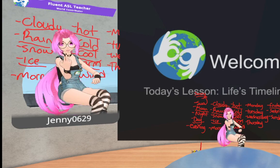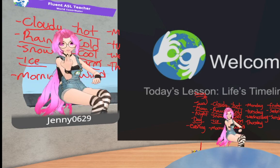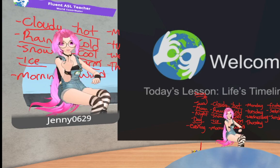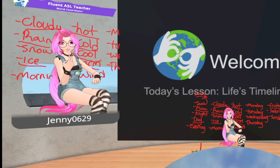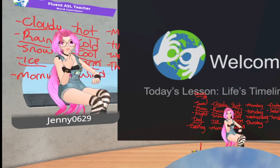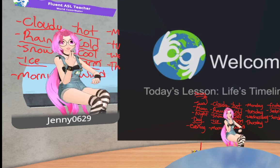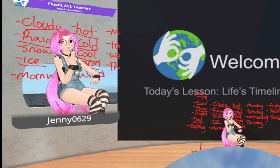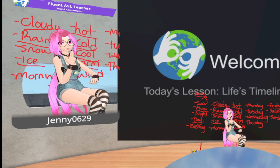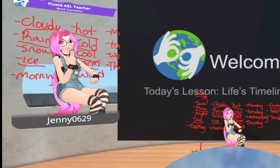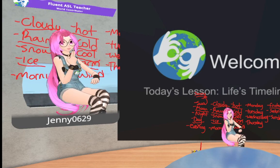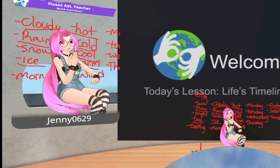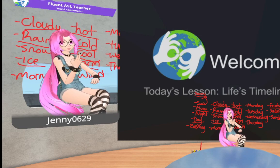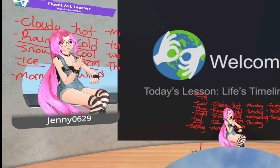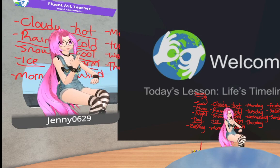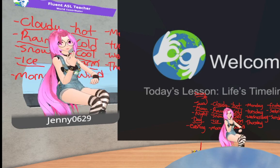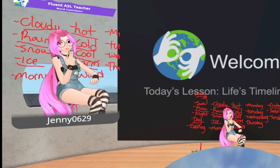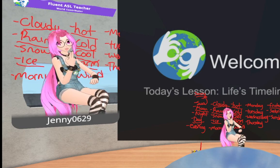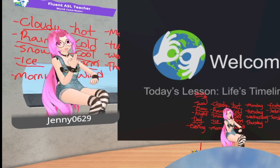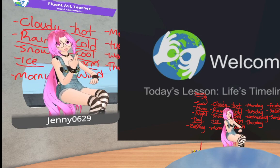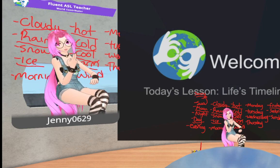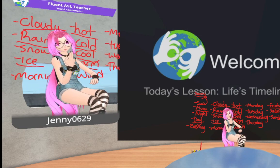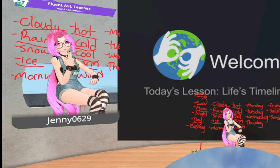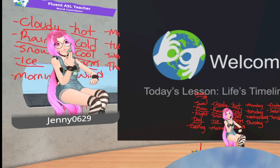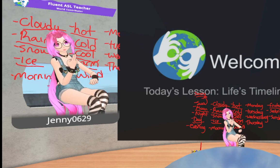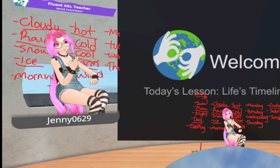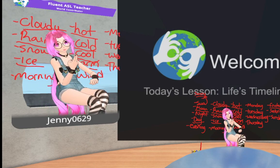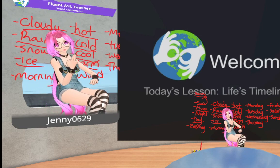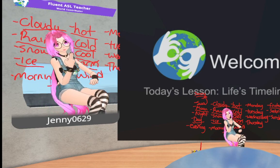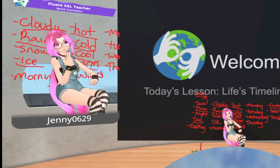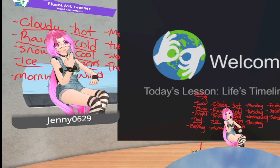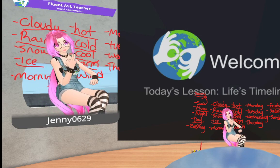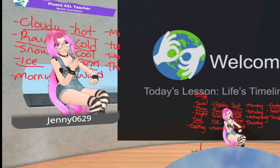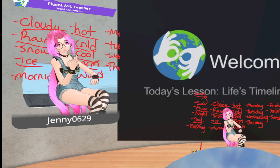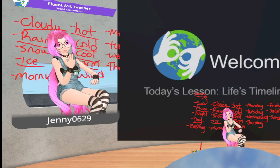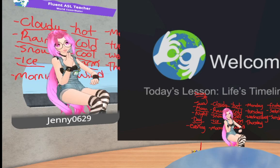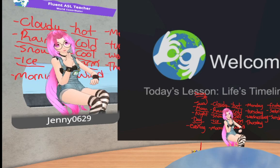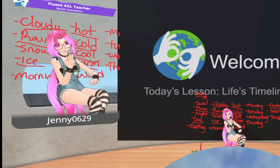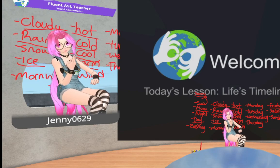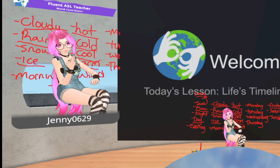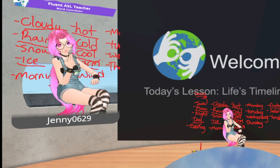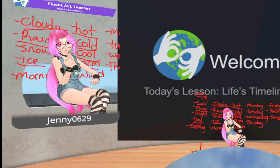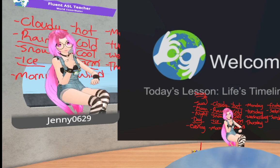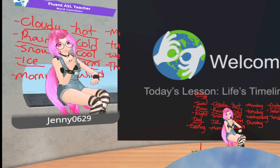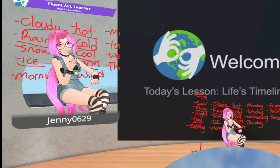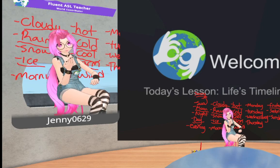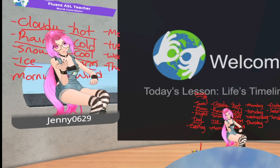gonna have a peace sign like you're holding a cigarette and going out. Smoke.